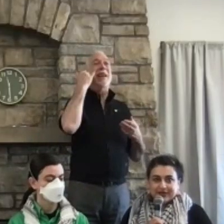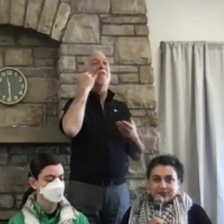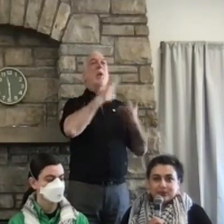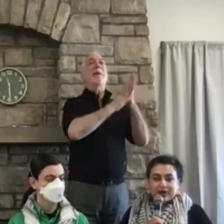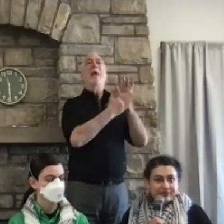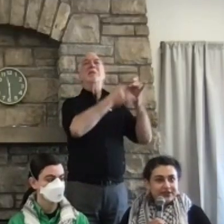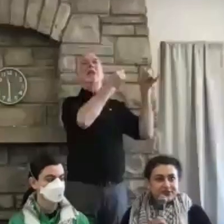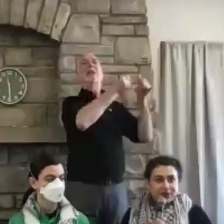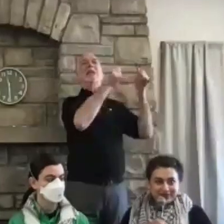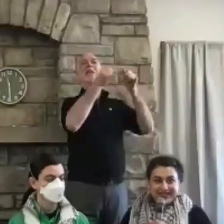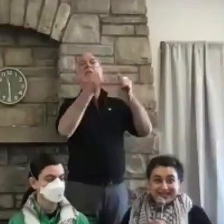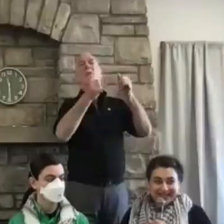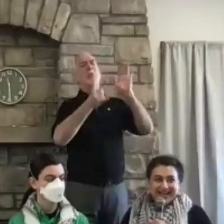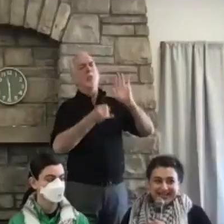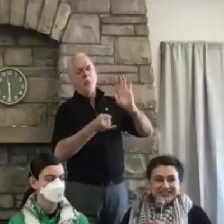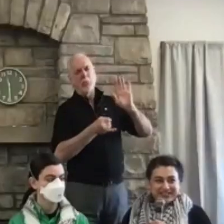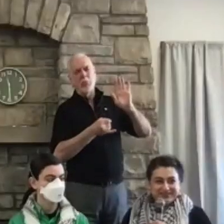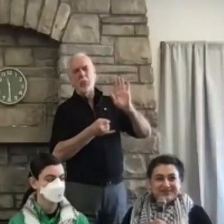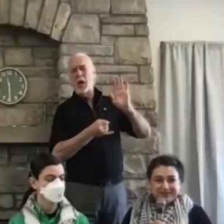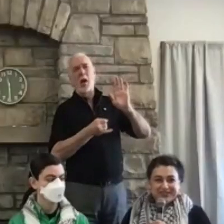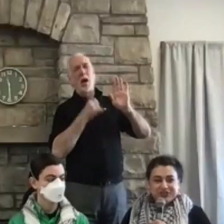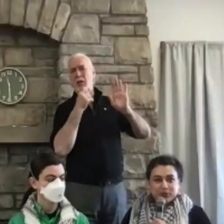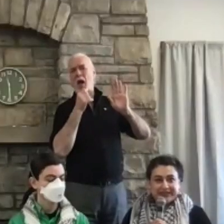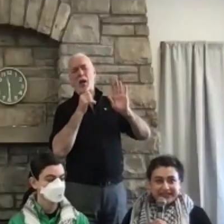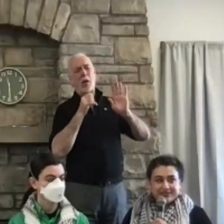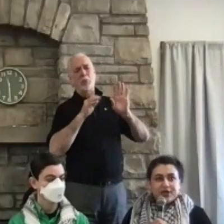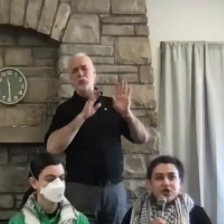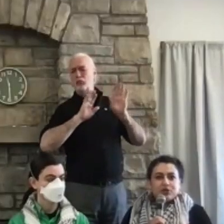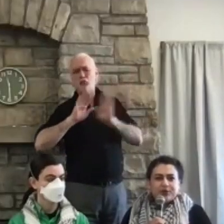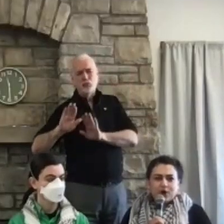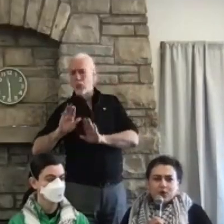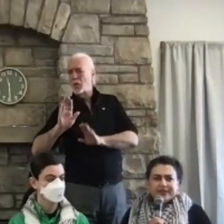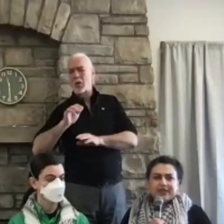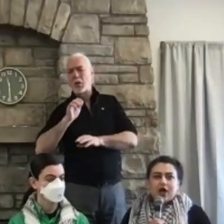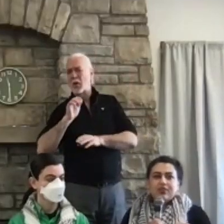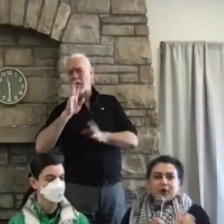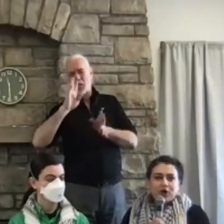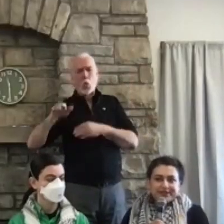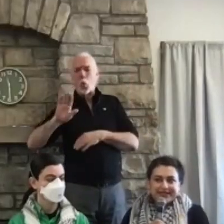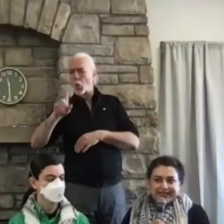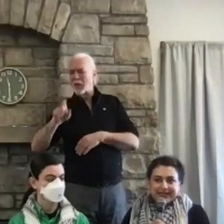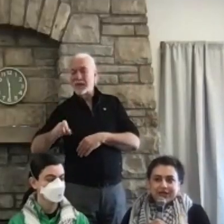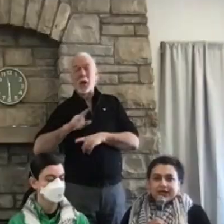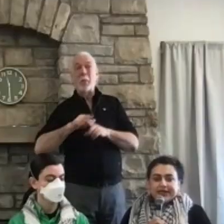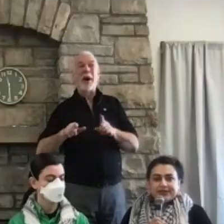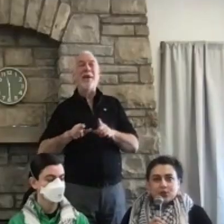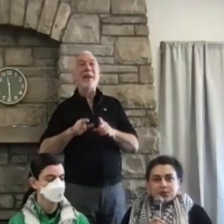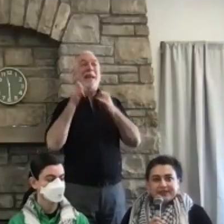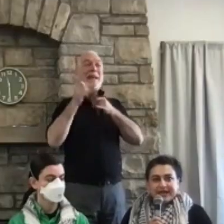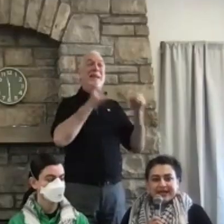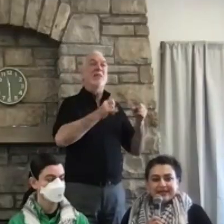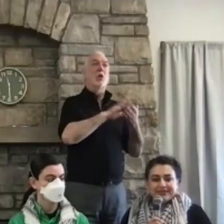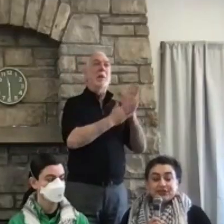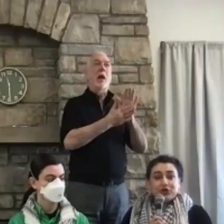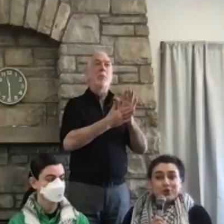it, rightfully so, again, not to dismiss people's individual needs, you put the onus on the person. It's